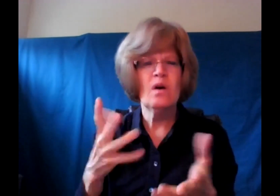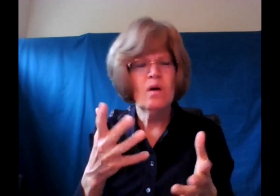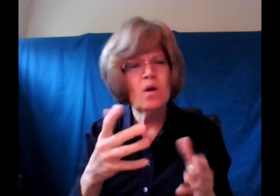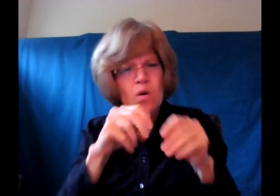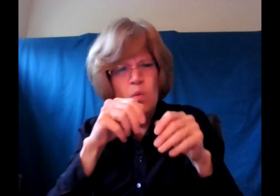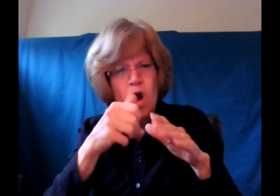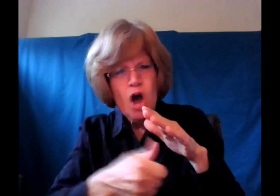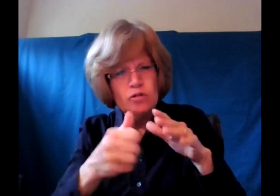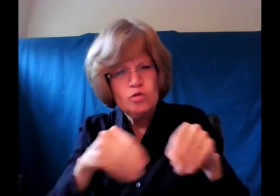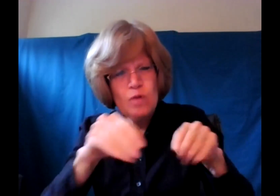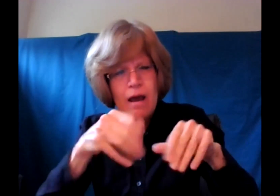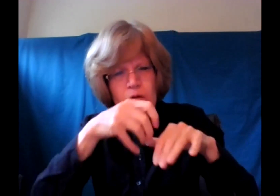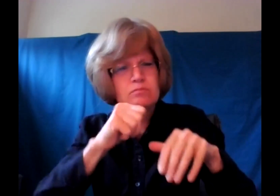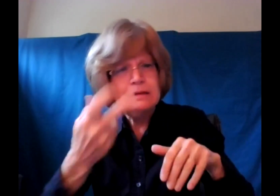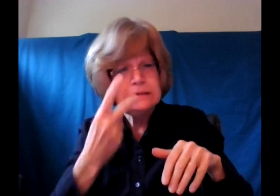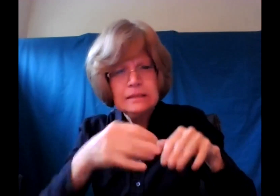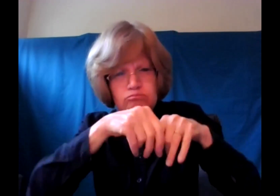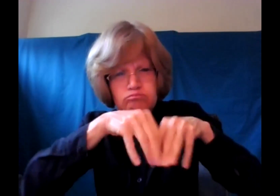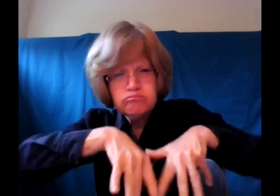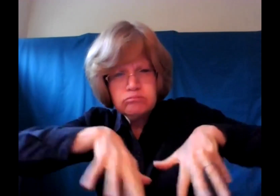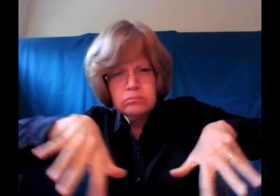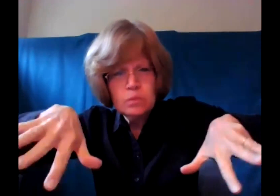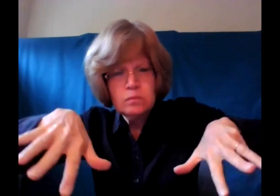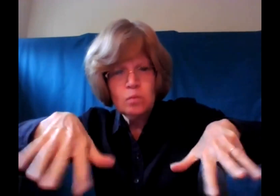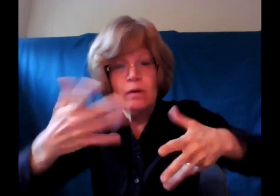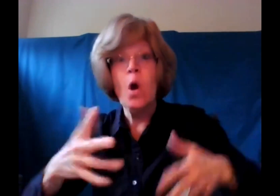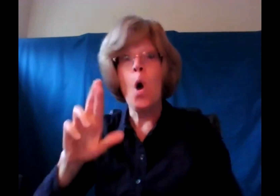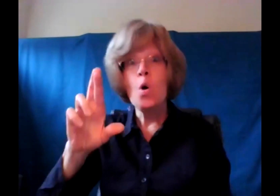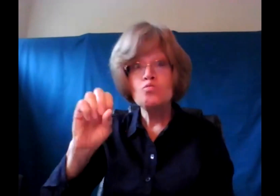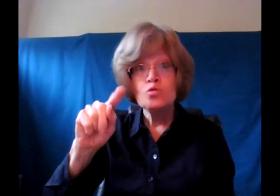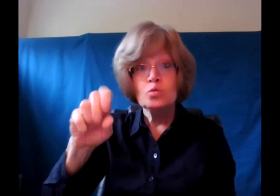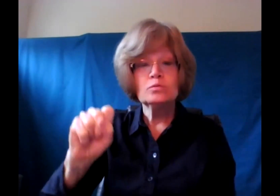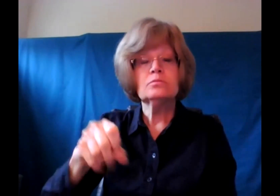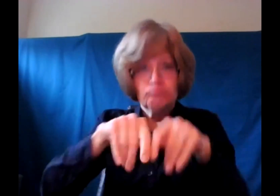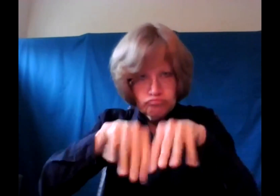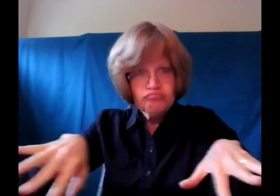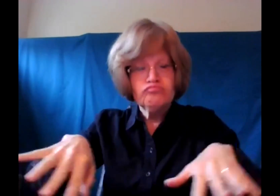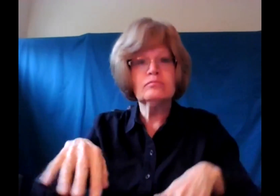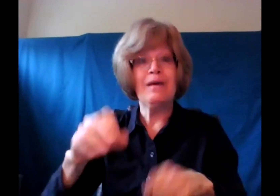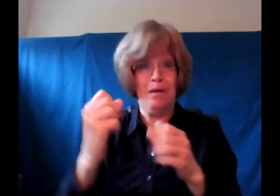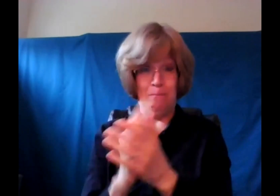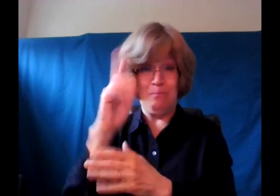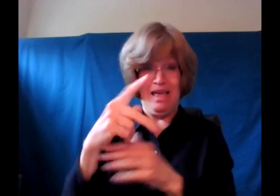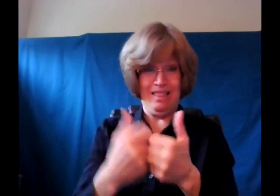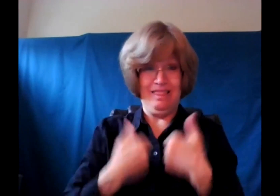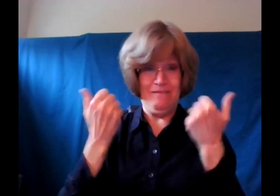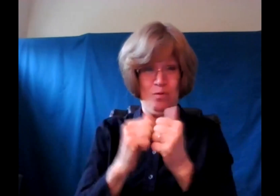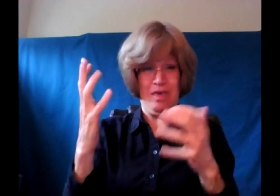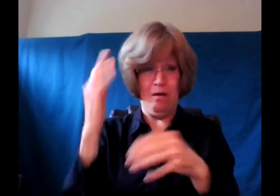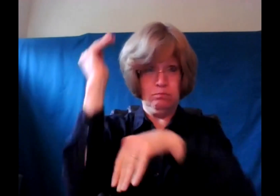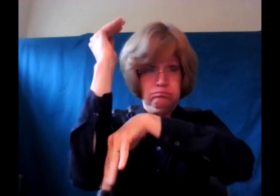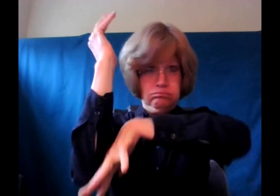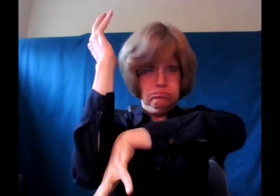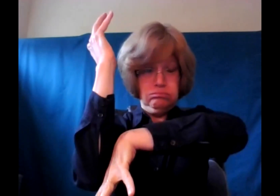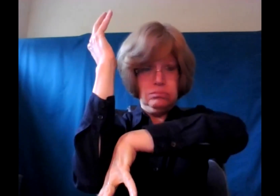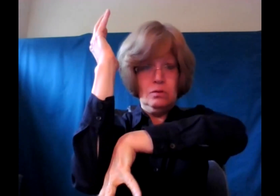Down under the ground that we don't see. Roots. Can a plant live without roots? No,